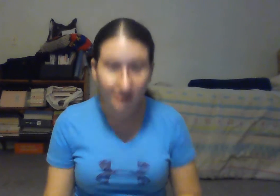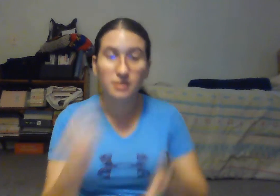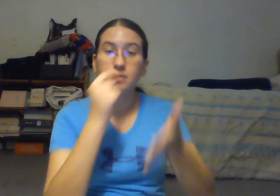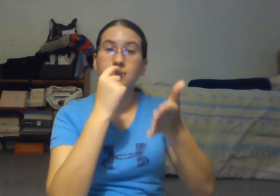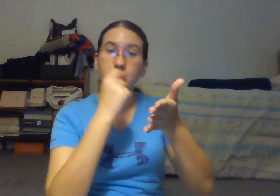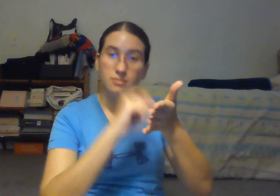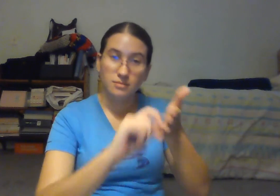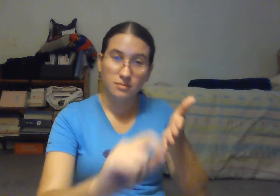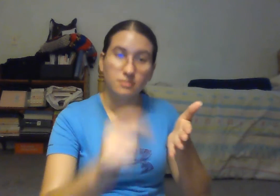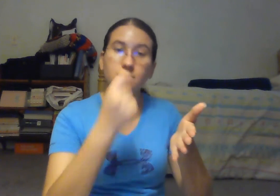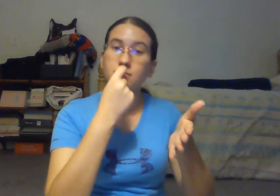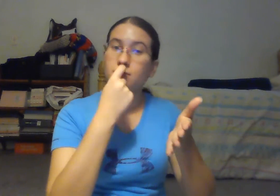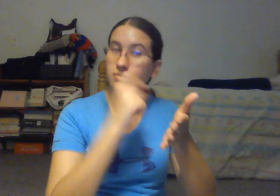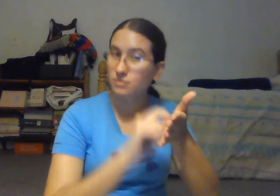Pencil.